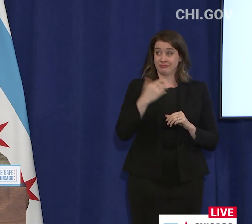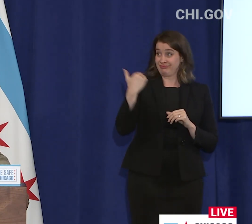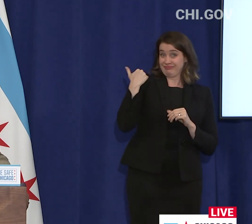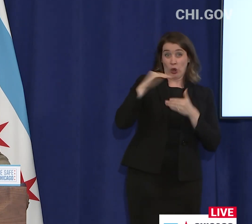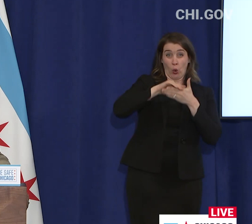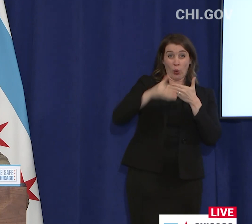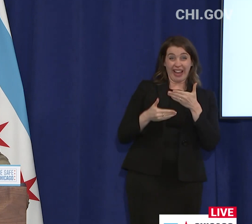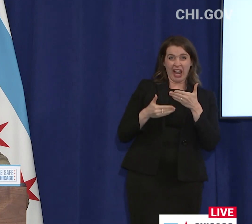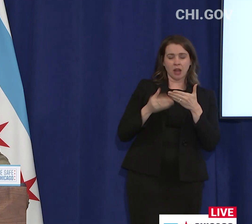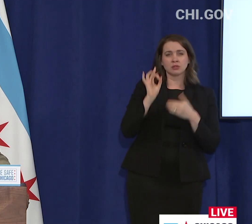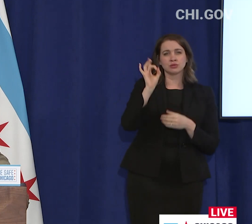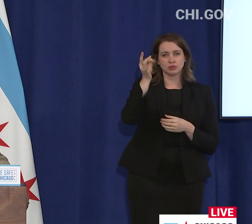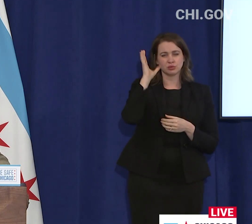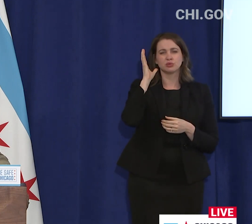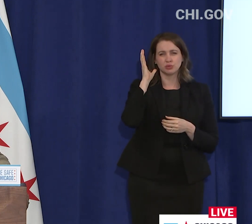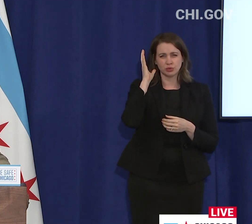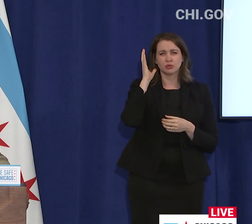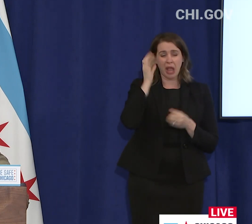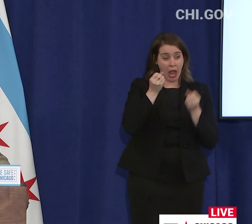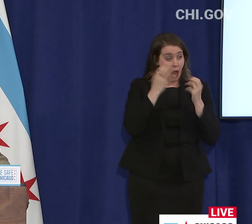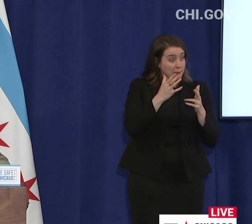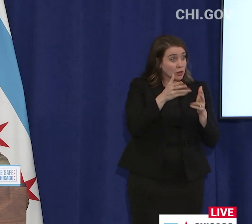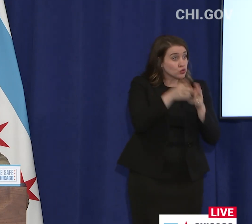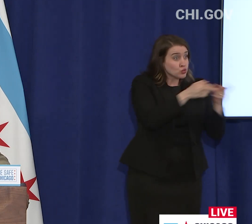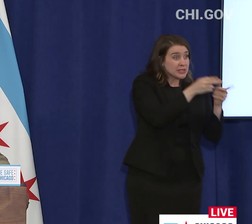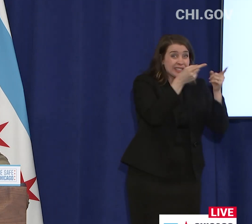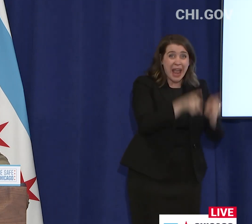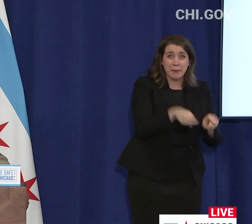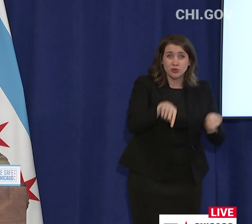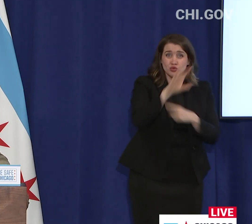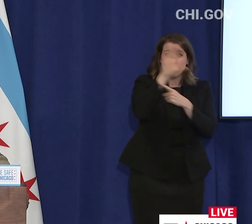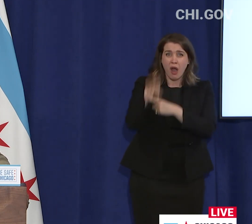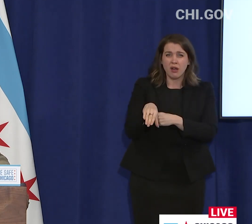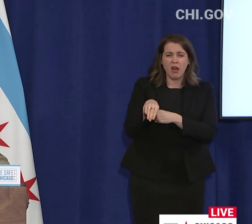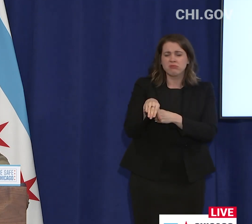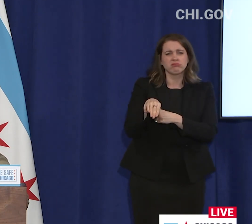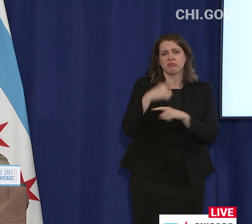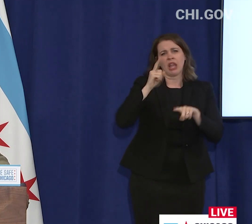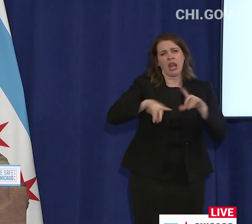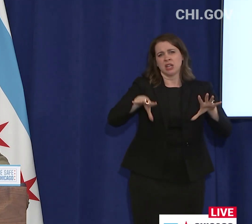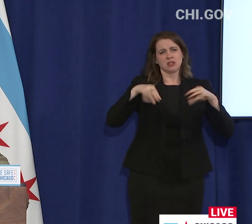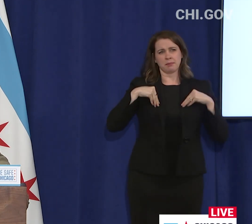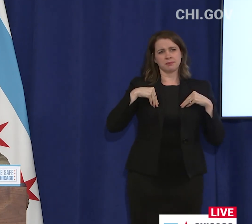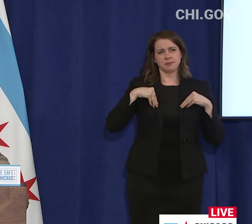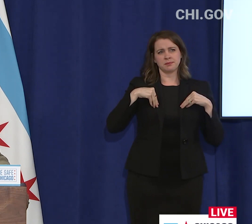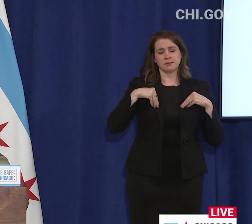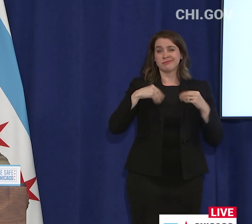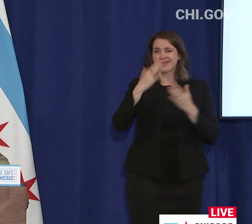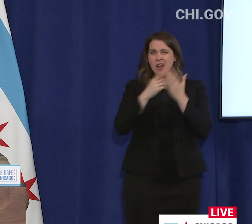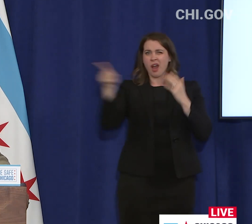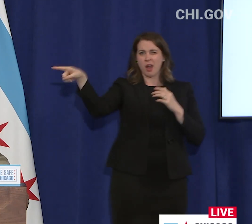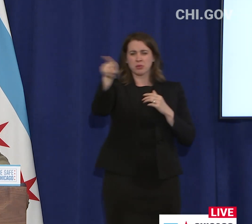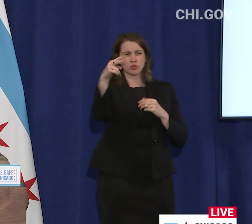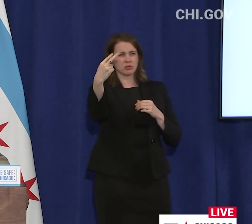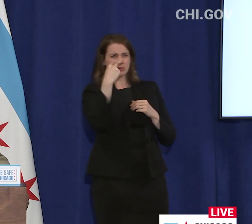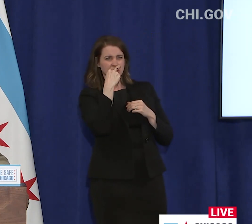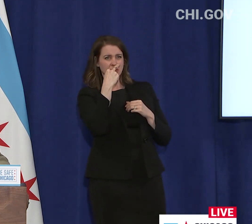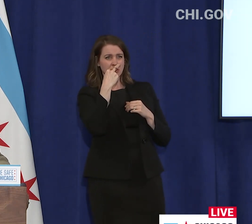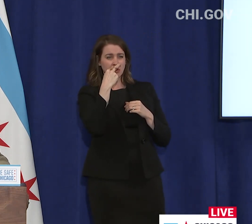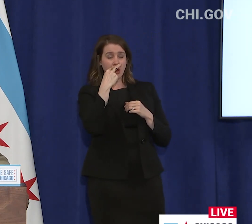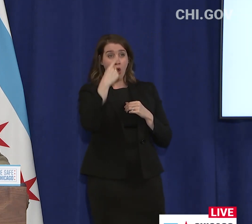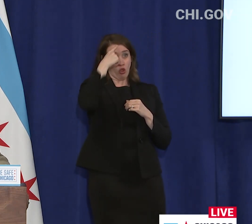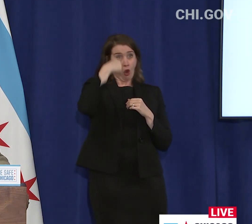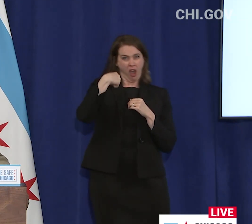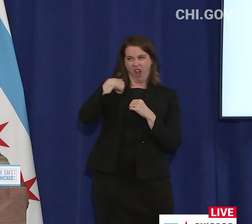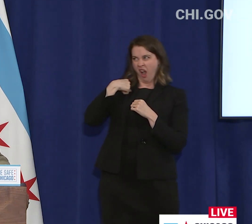was. The number of shootings was simply unacceptable. But some interpret my comments as targeting Superintendent